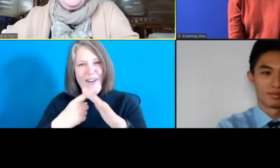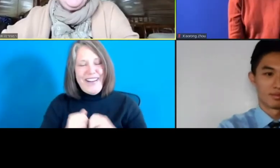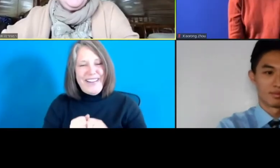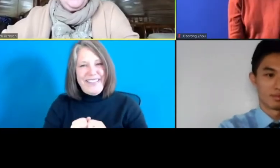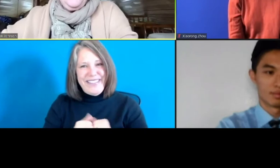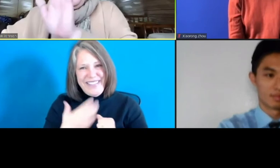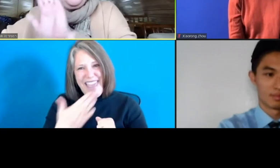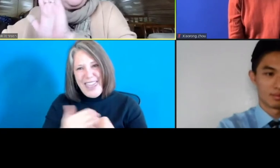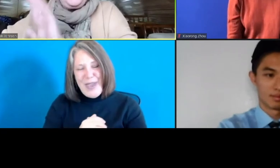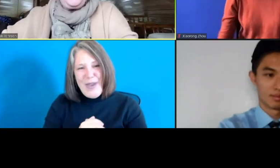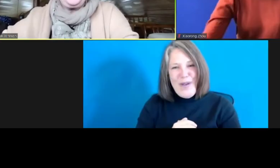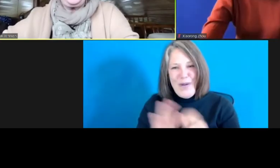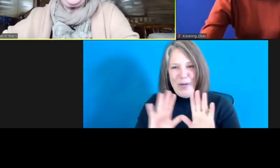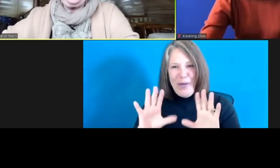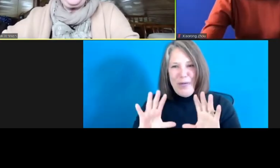Thank you.